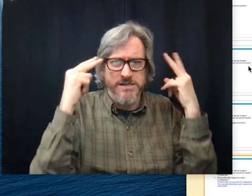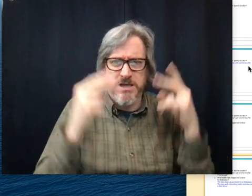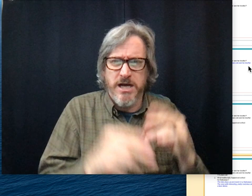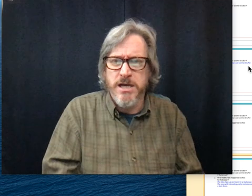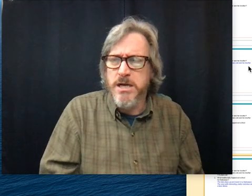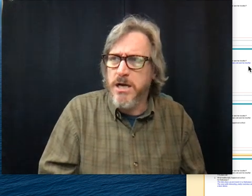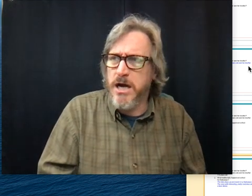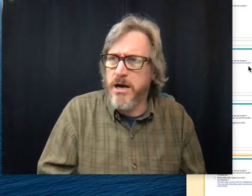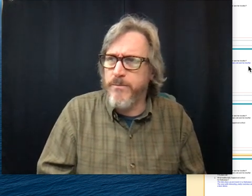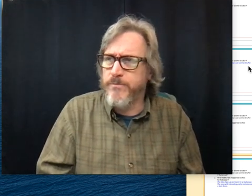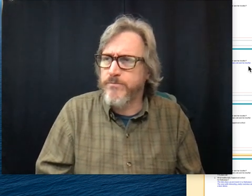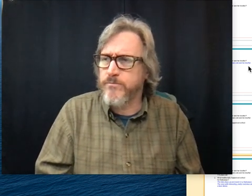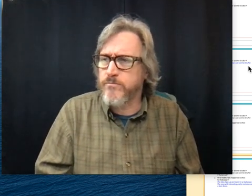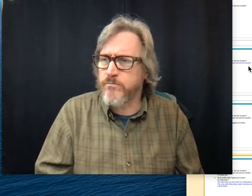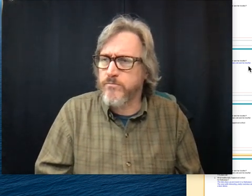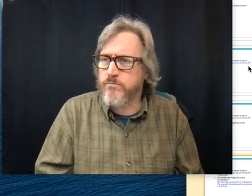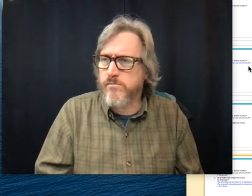I saw this a lot.